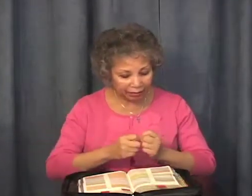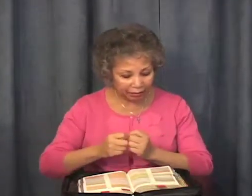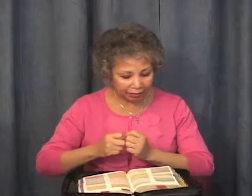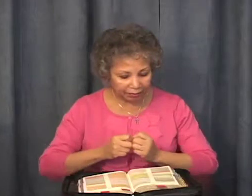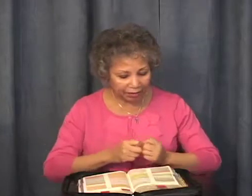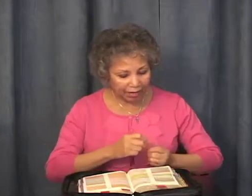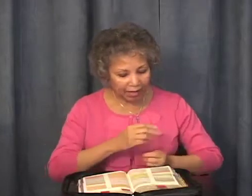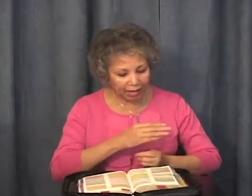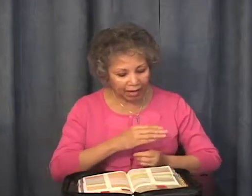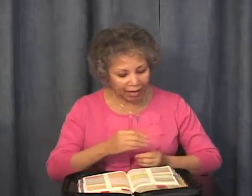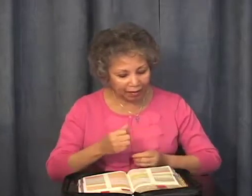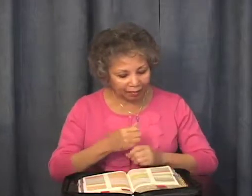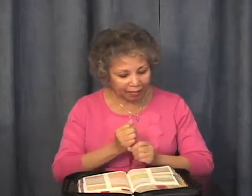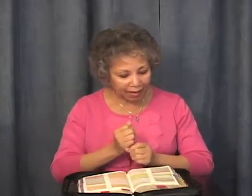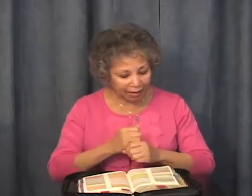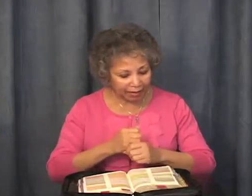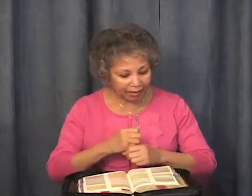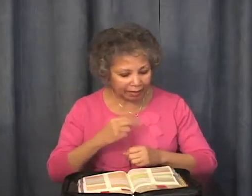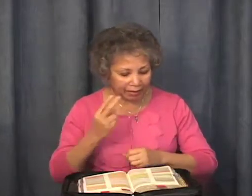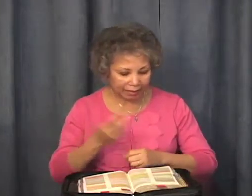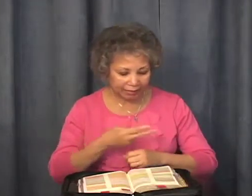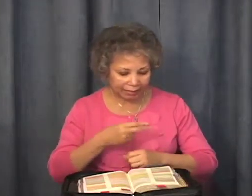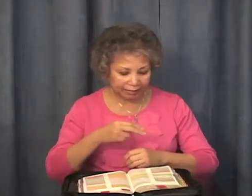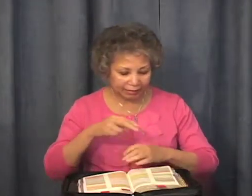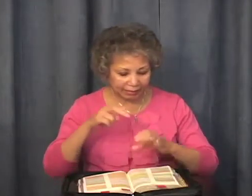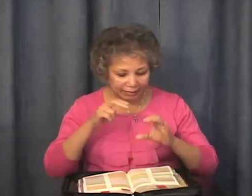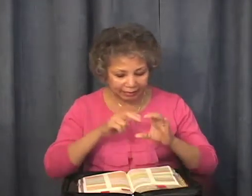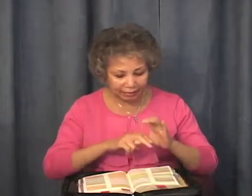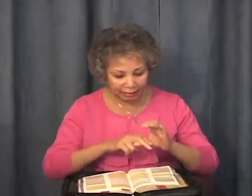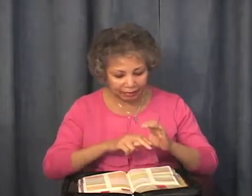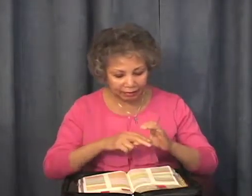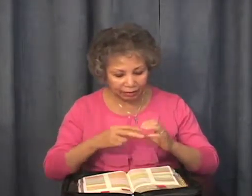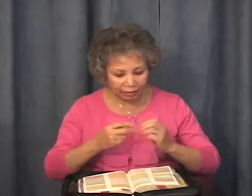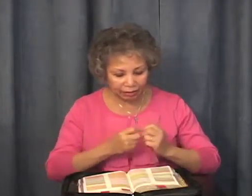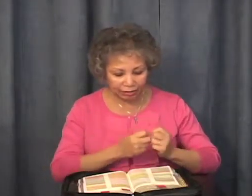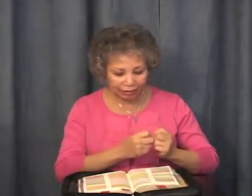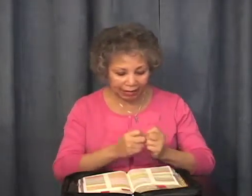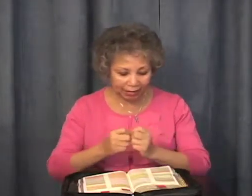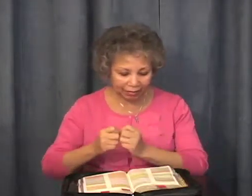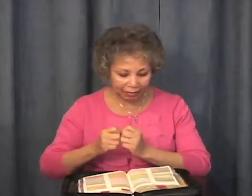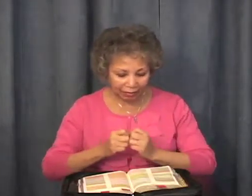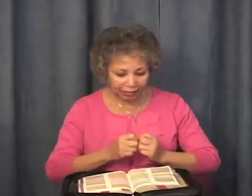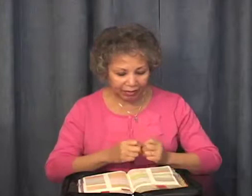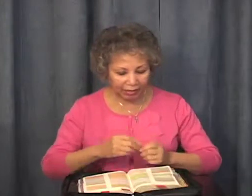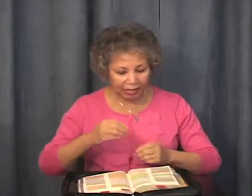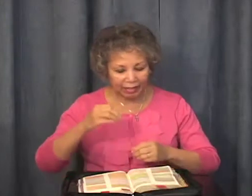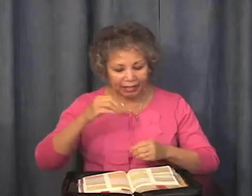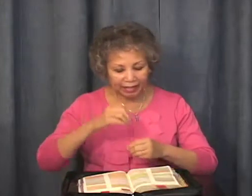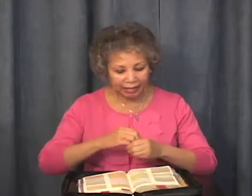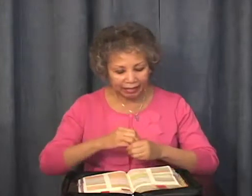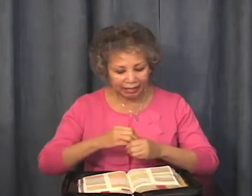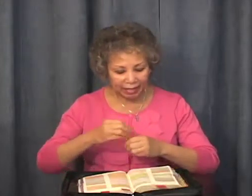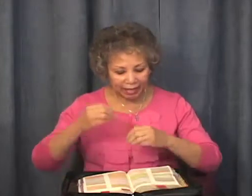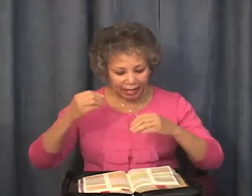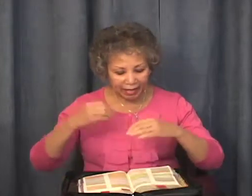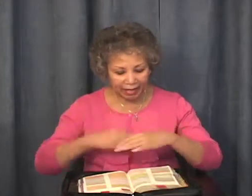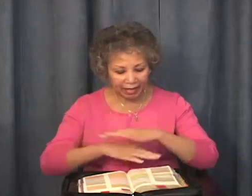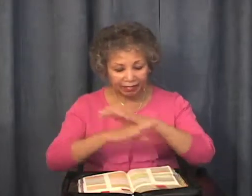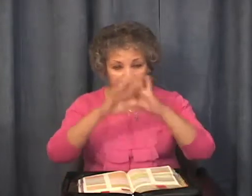together and made us sit together in